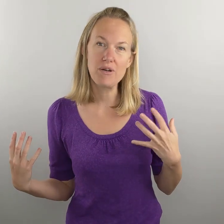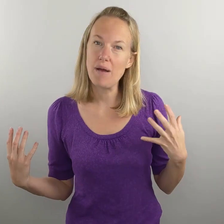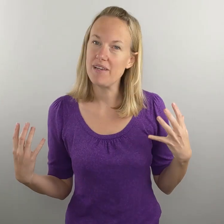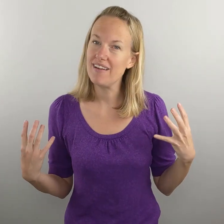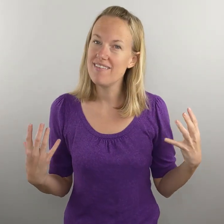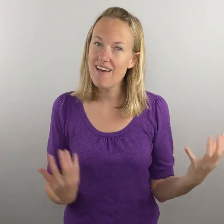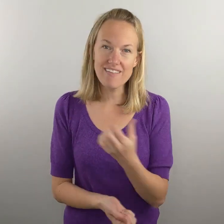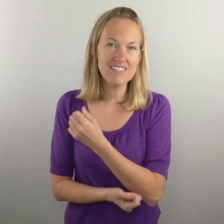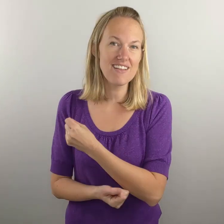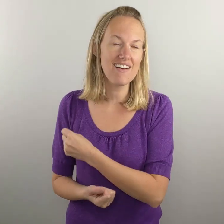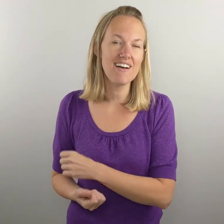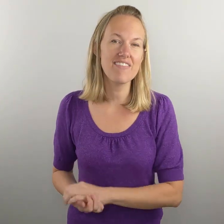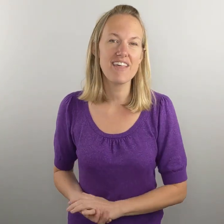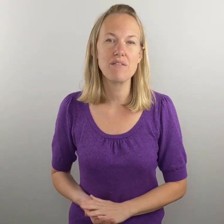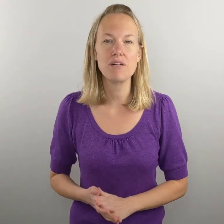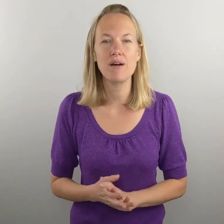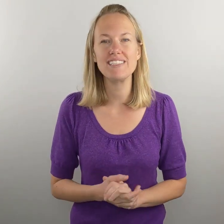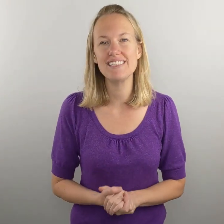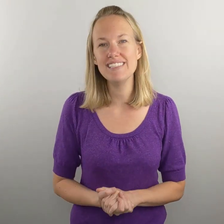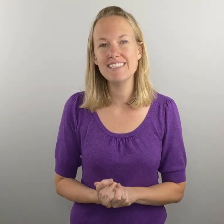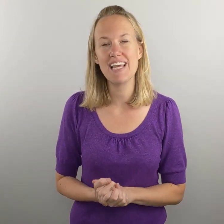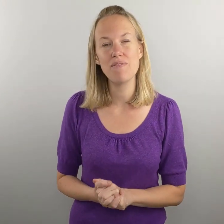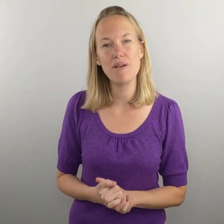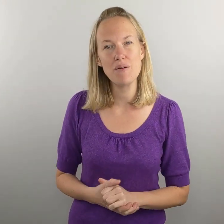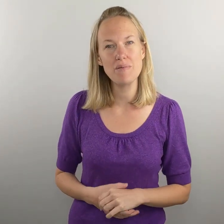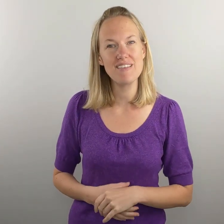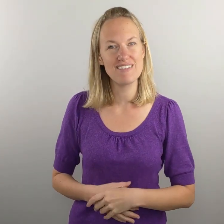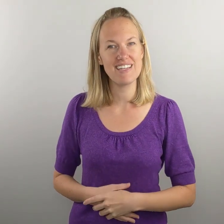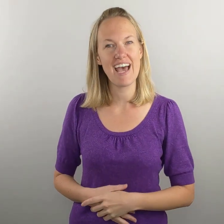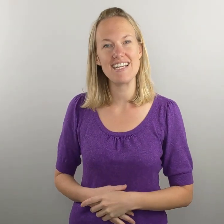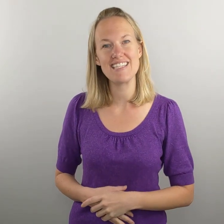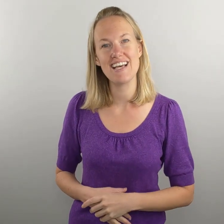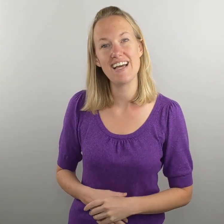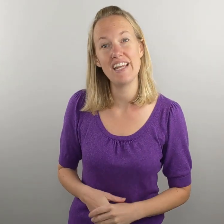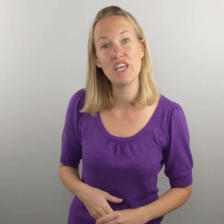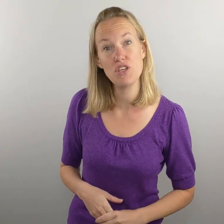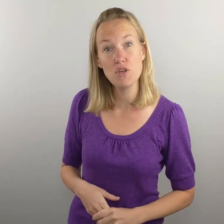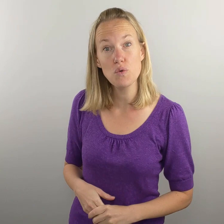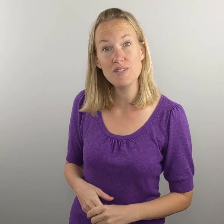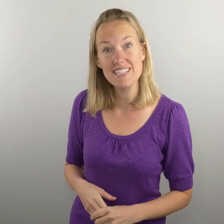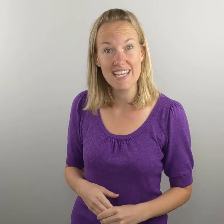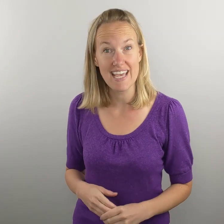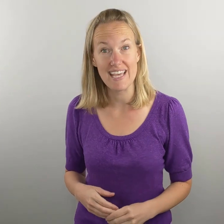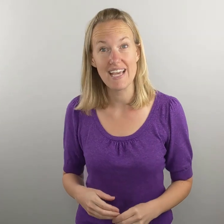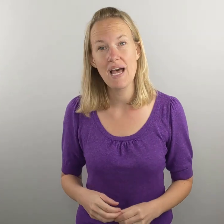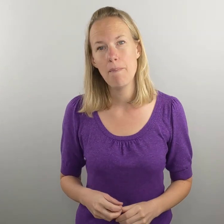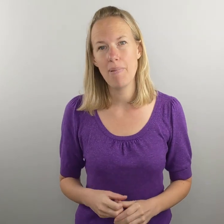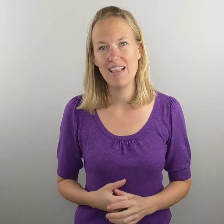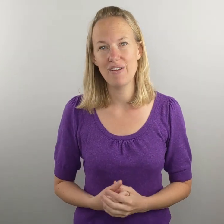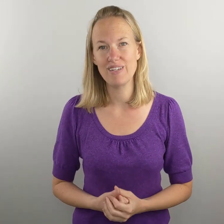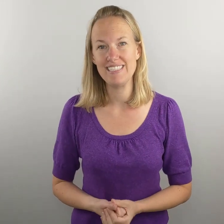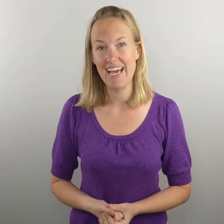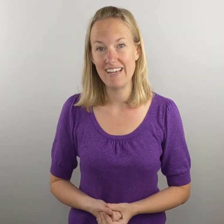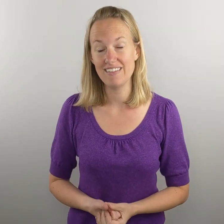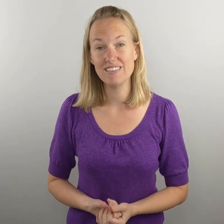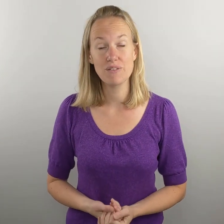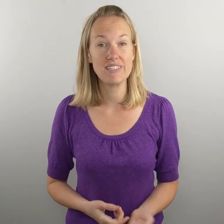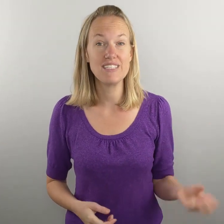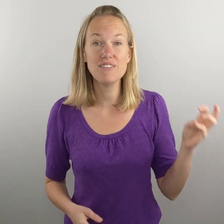grabbing another song off that request list, and we will be learning how to sign You Say by Lauren Daigle. So we're going to do this